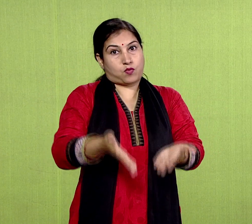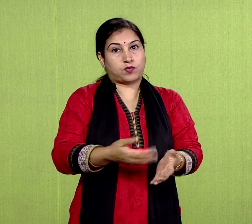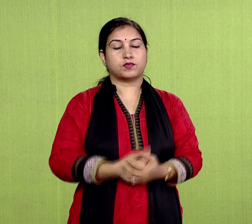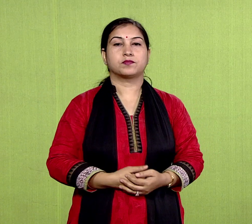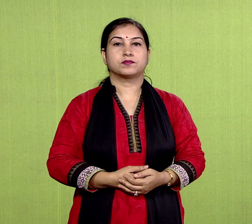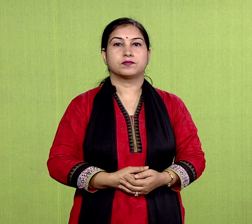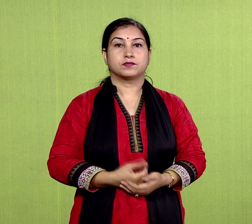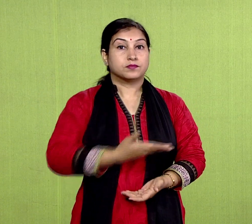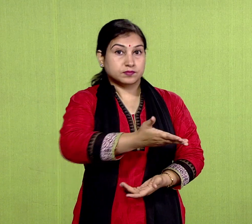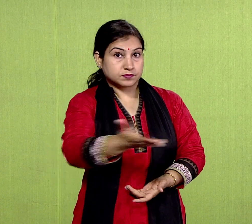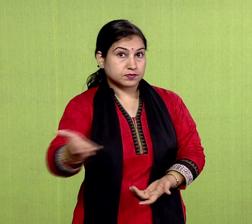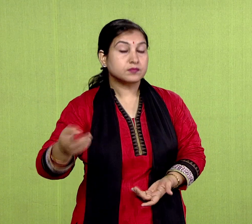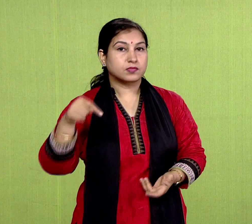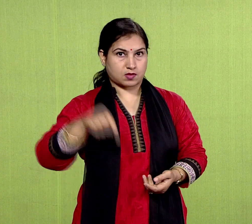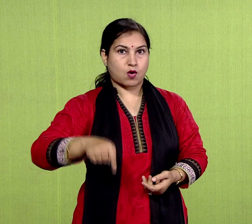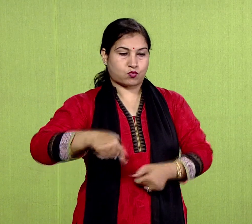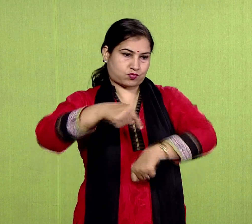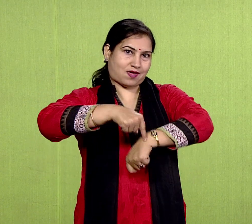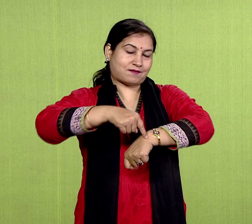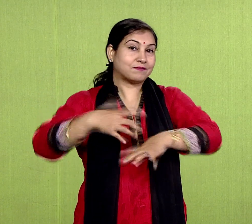Learners, it is now time to say goodbye.